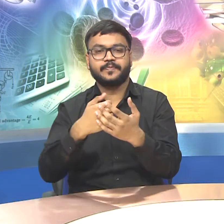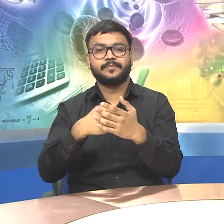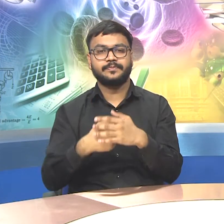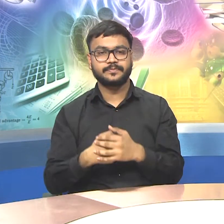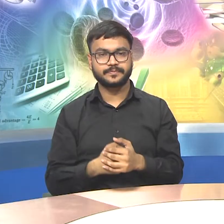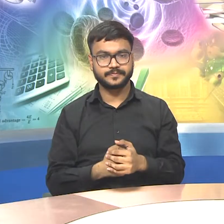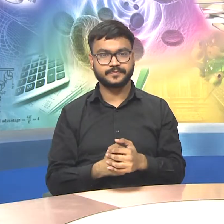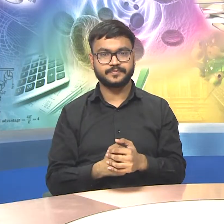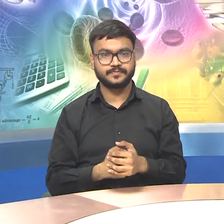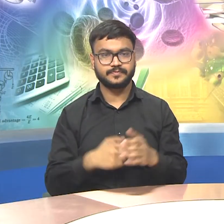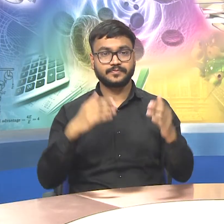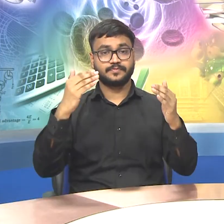of library.